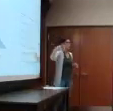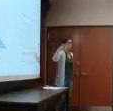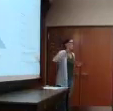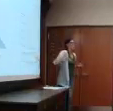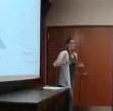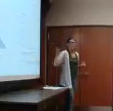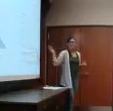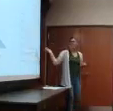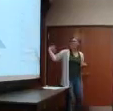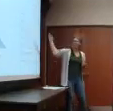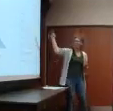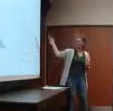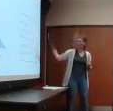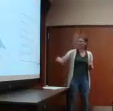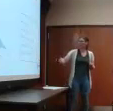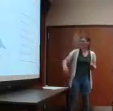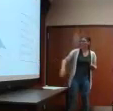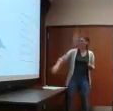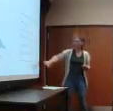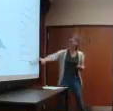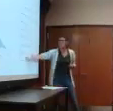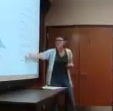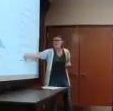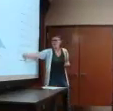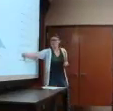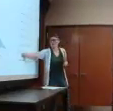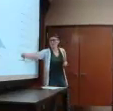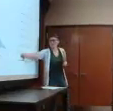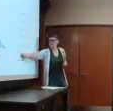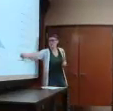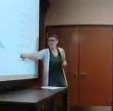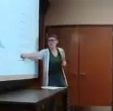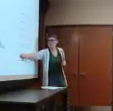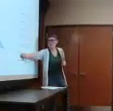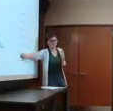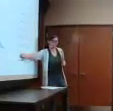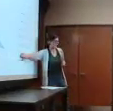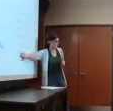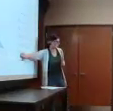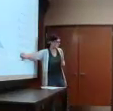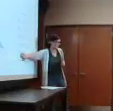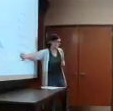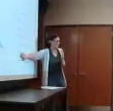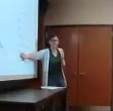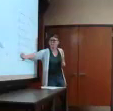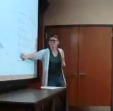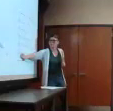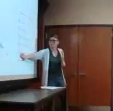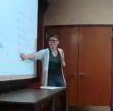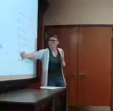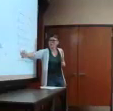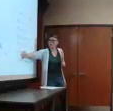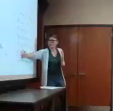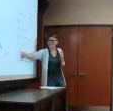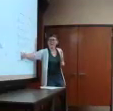being talked about here is still referring to the boy. And then sometimes in English, not so much, but in other languages much